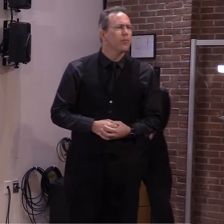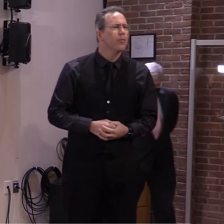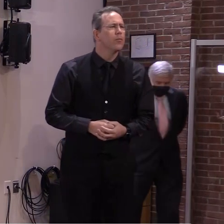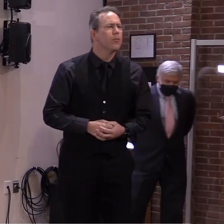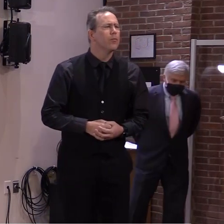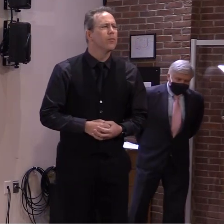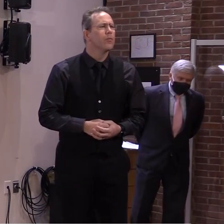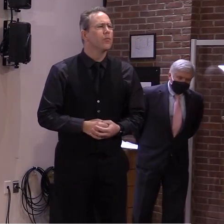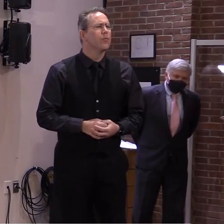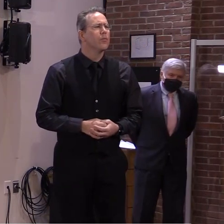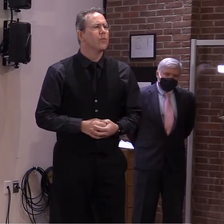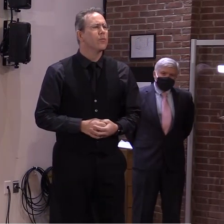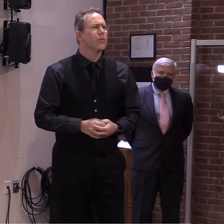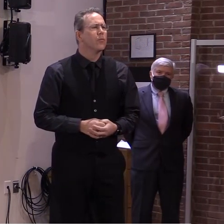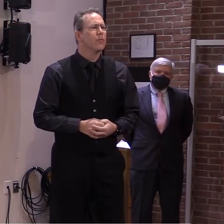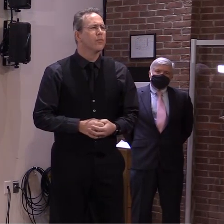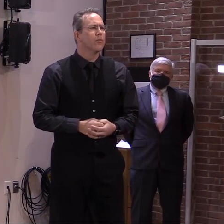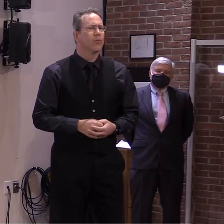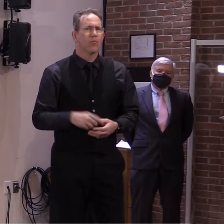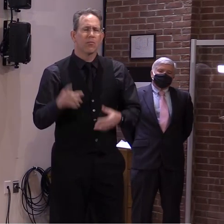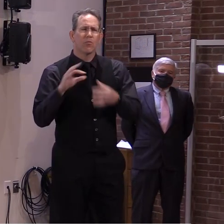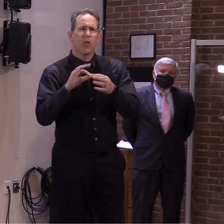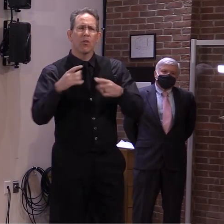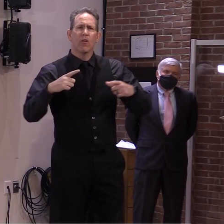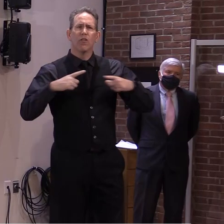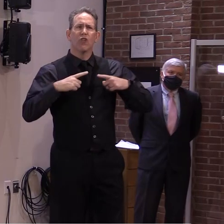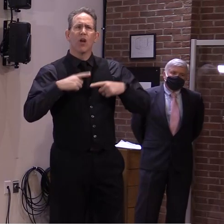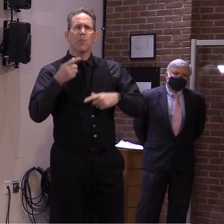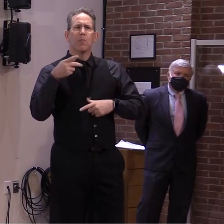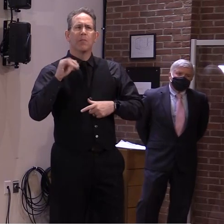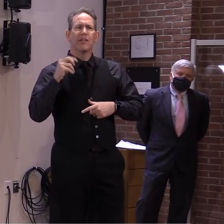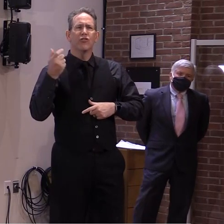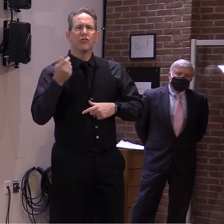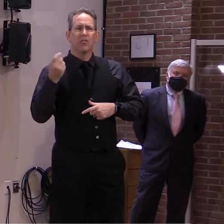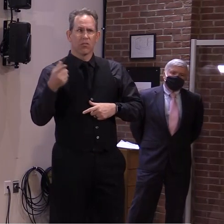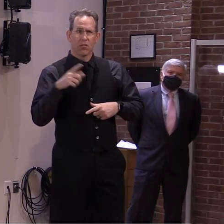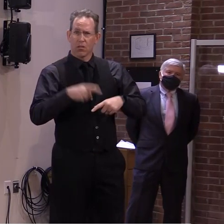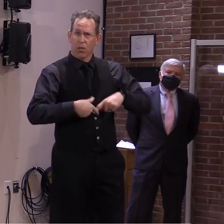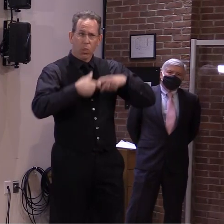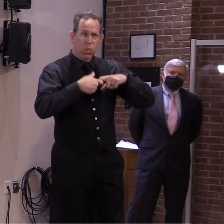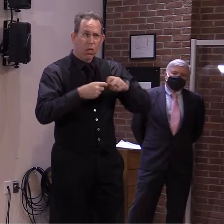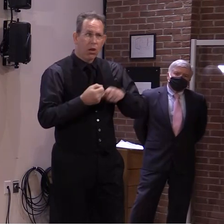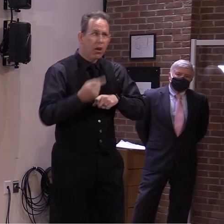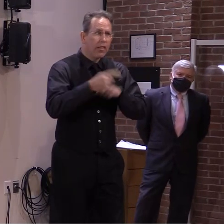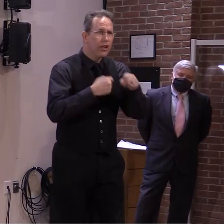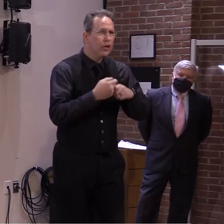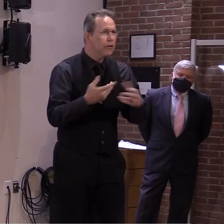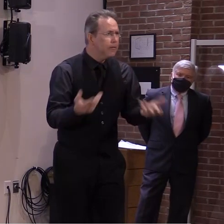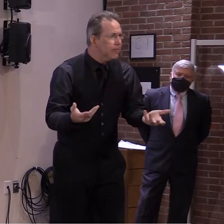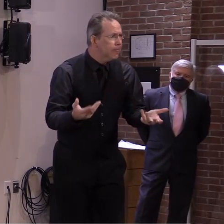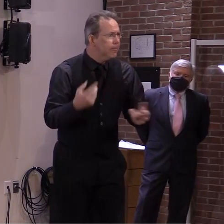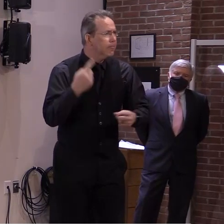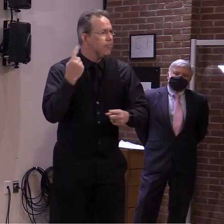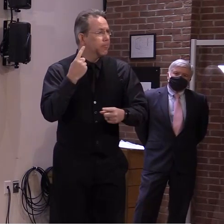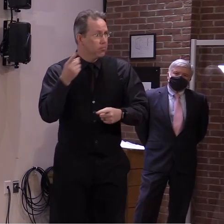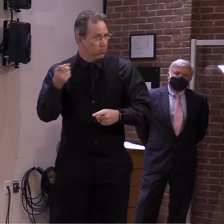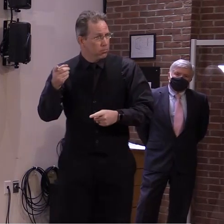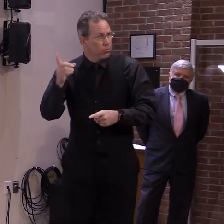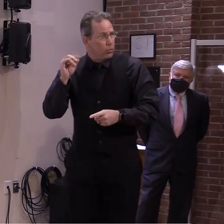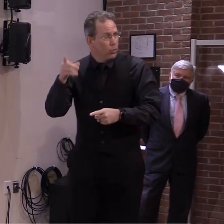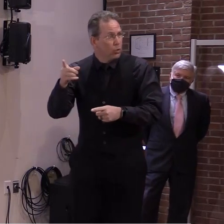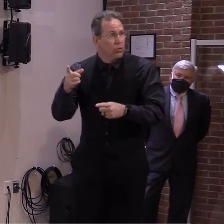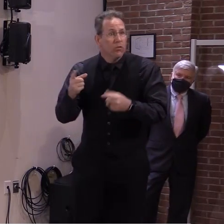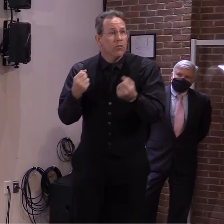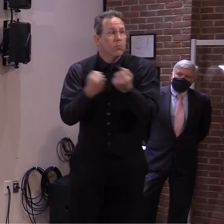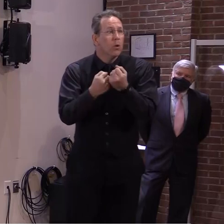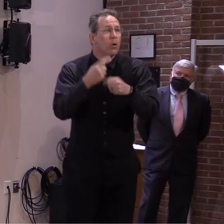Would you still support, or would you support, a significant one-time pay down or pay in for the pension